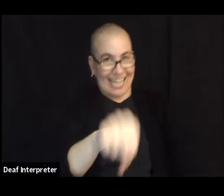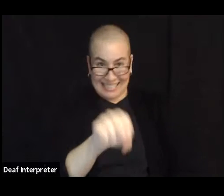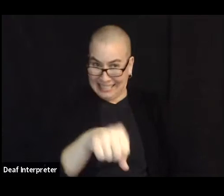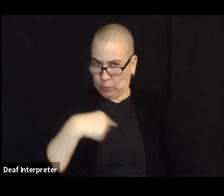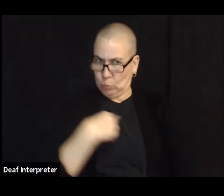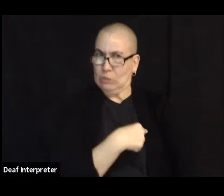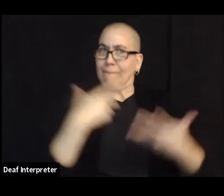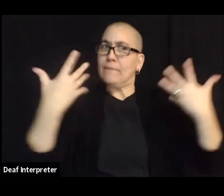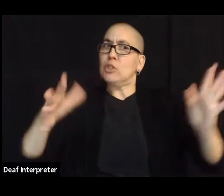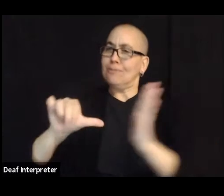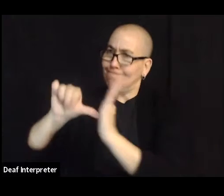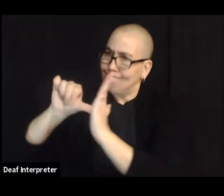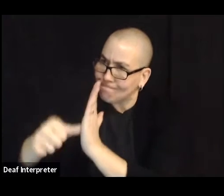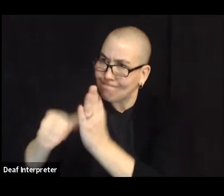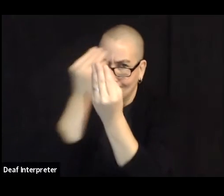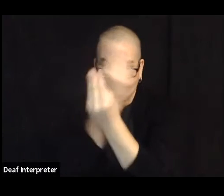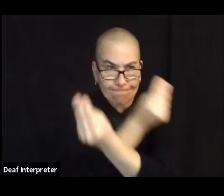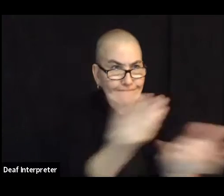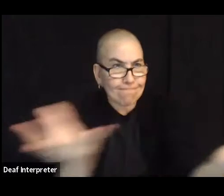Okay, thank you.